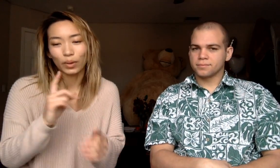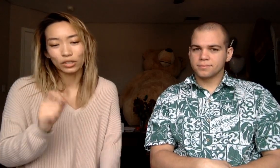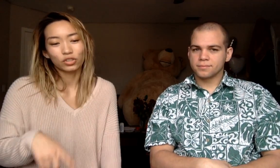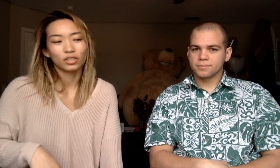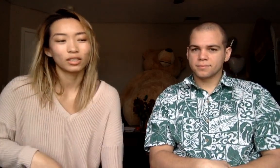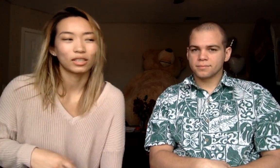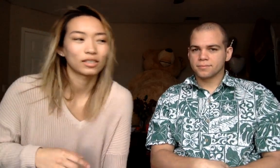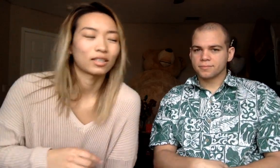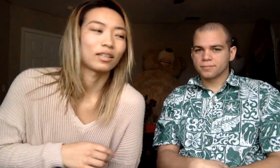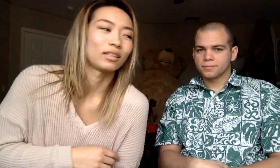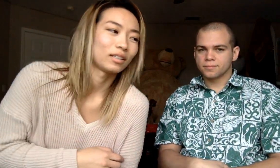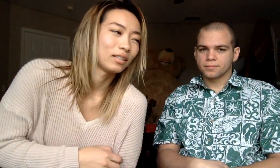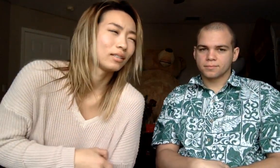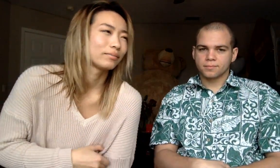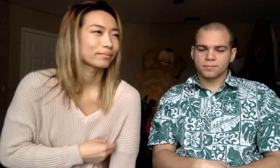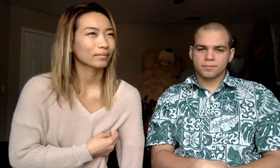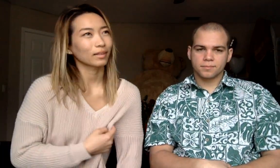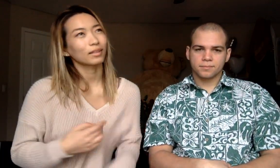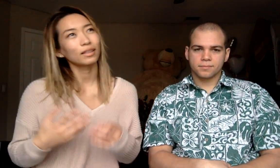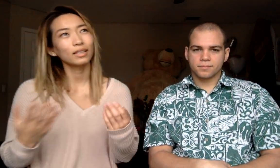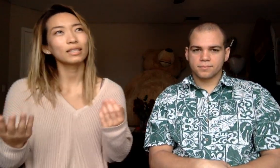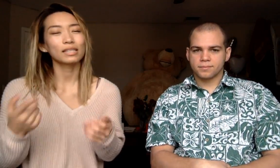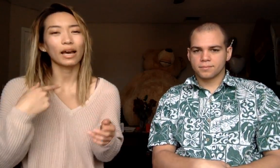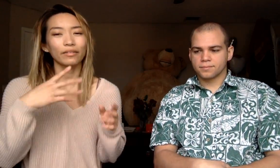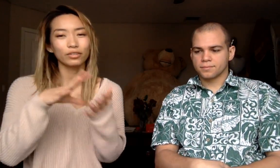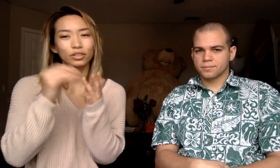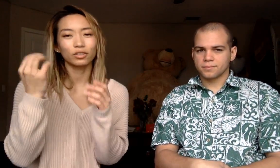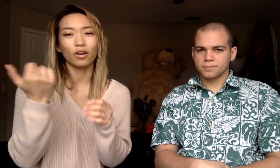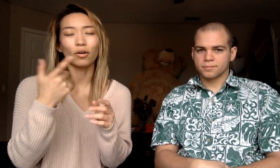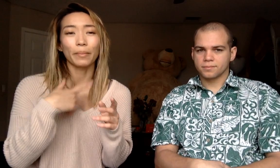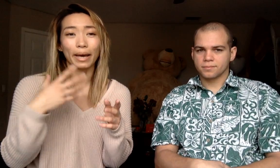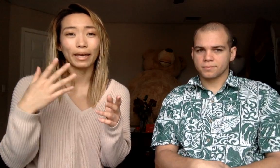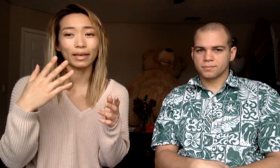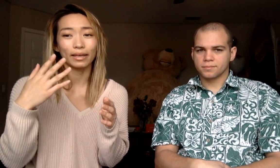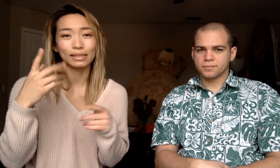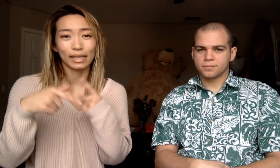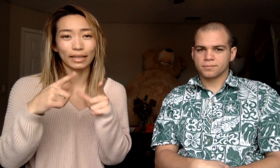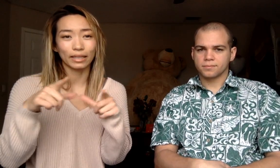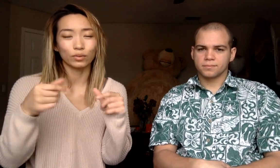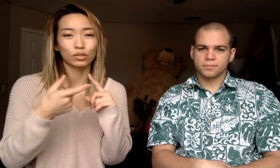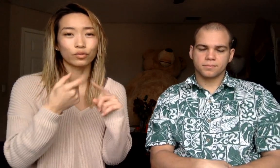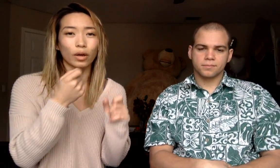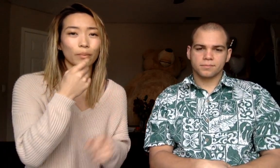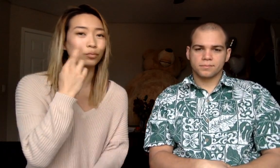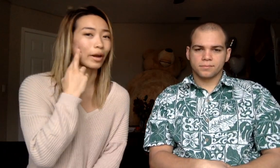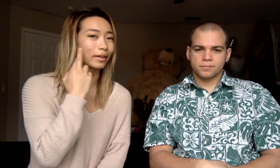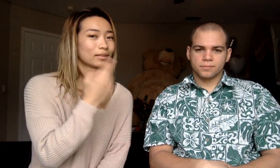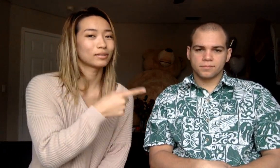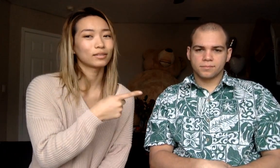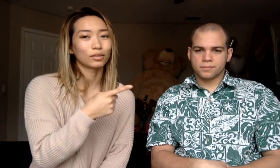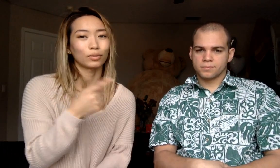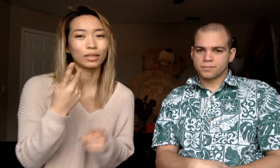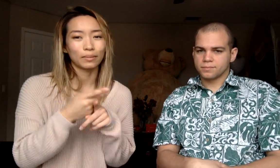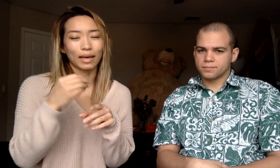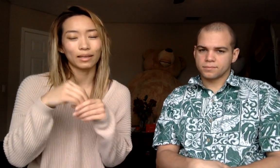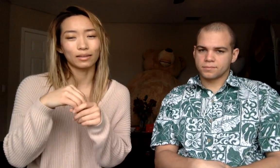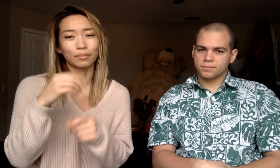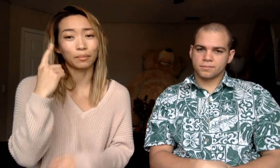question. The thing is, I've learned all my sign language from Brian, so keep that in